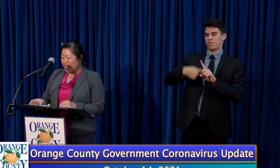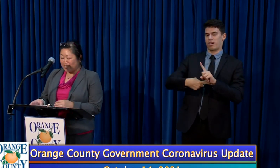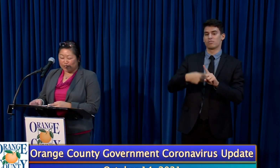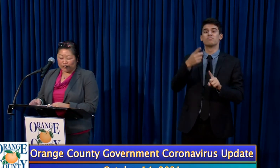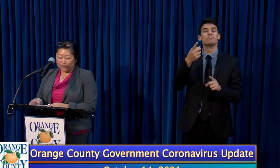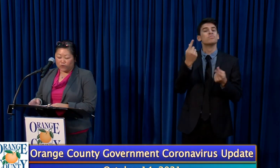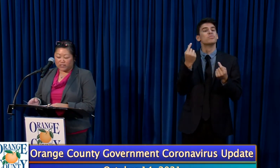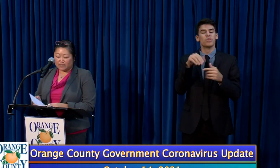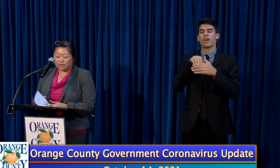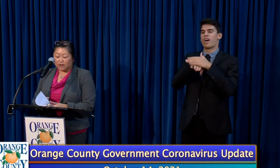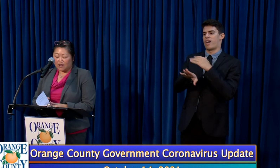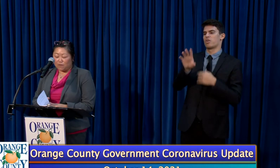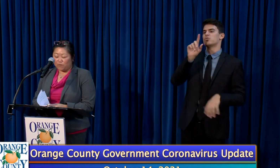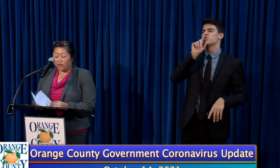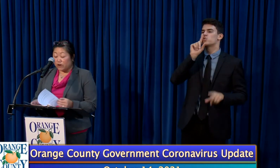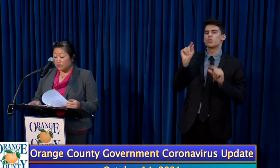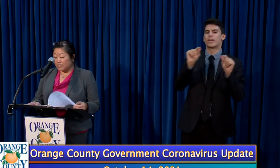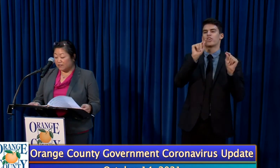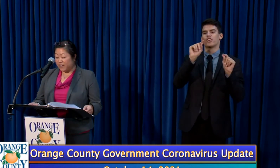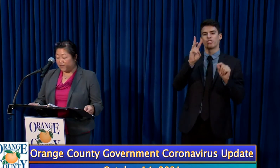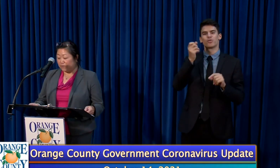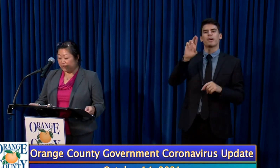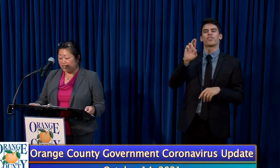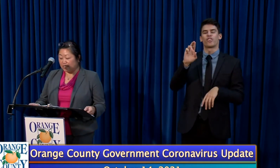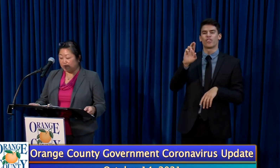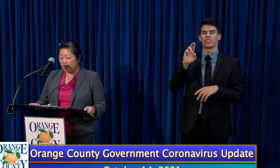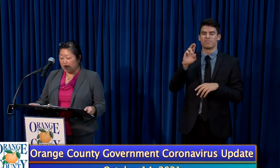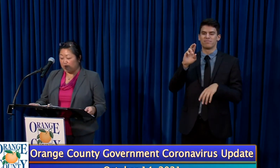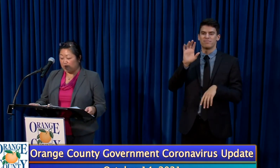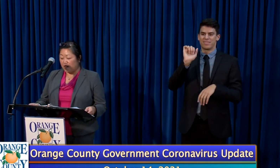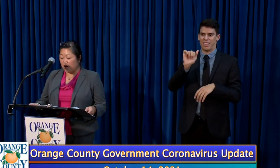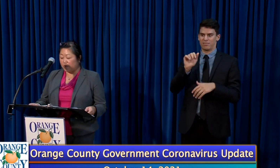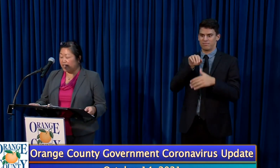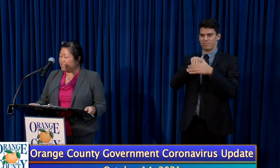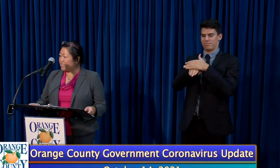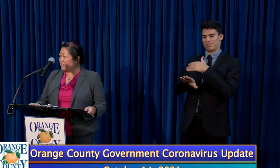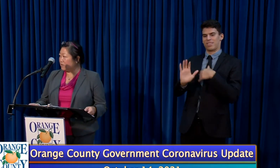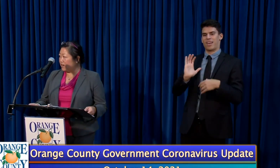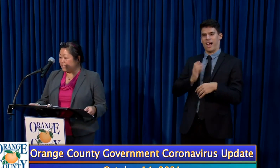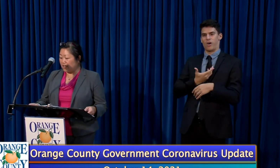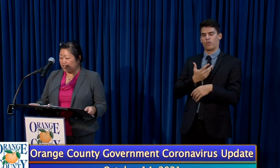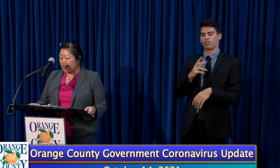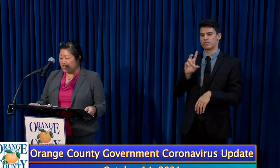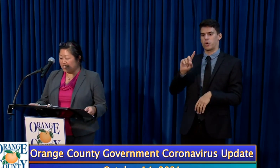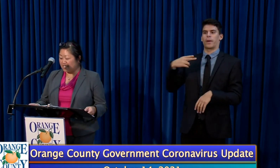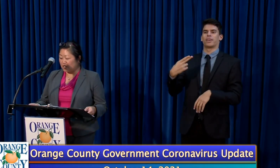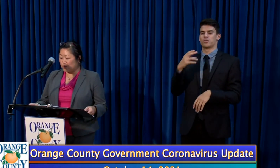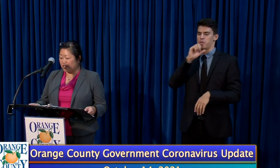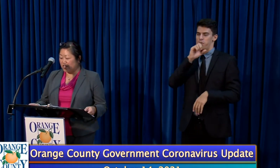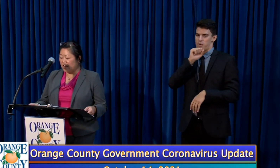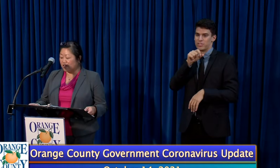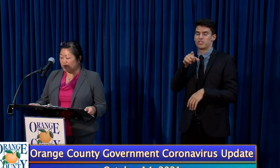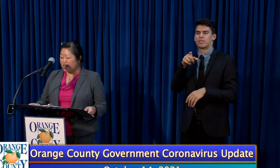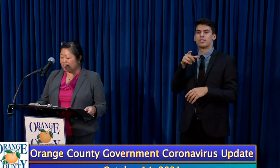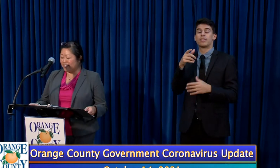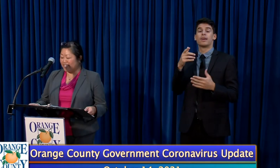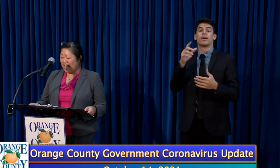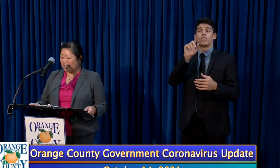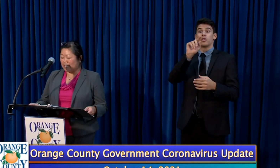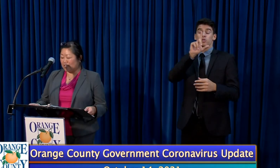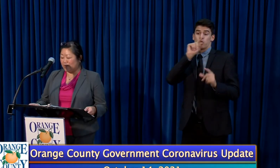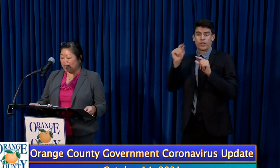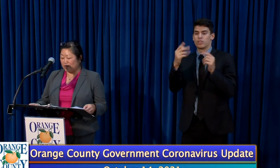Twitter handle for some photos of our employees, hoping to get the awareness out there. It's Twitter. Our Twitter handle